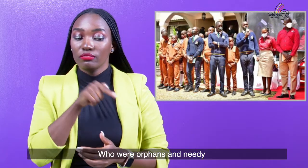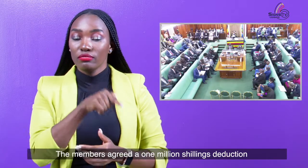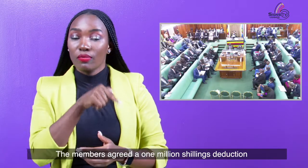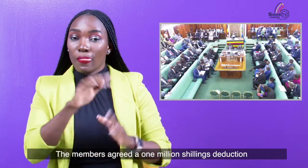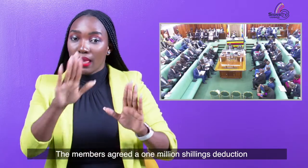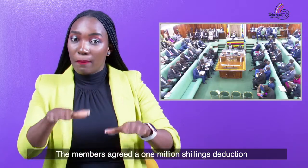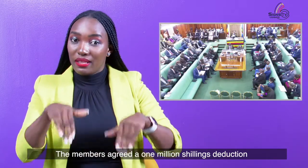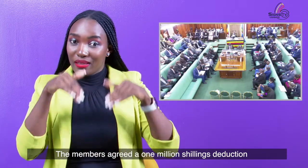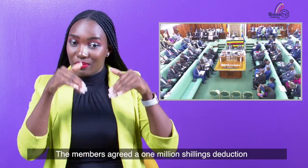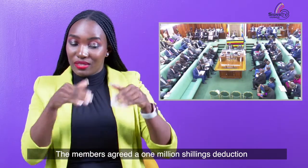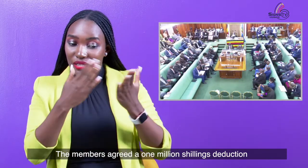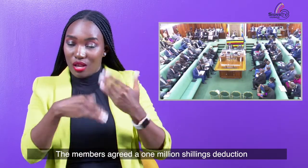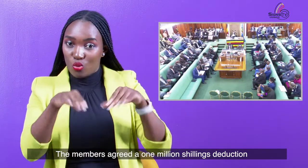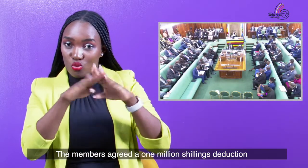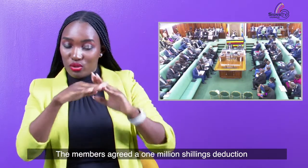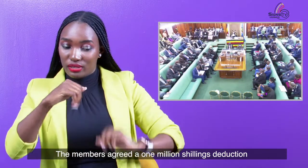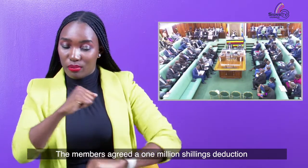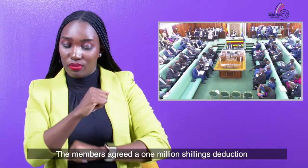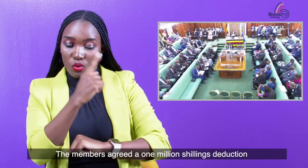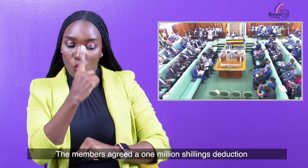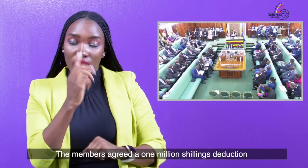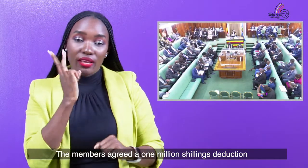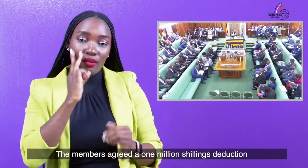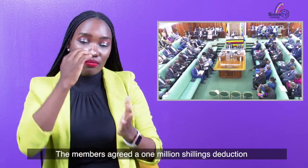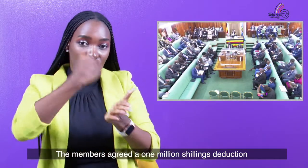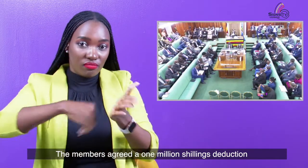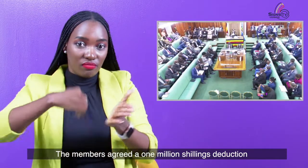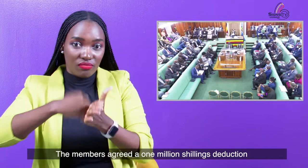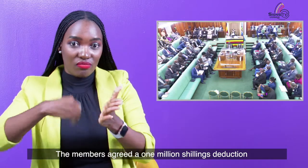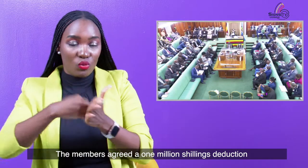The members of Parliament agreed a 1 million shilling deduction.